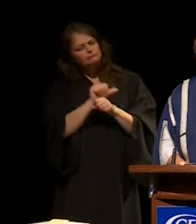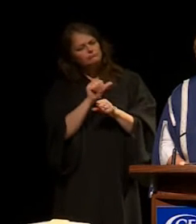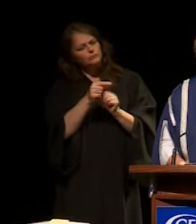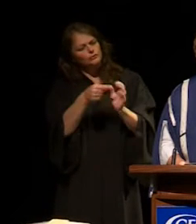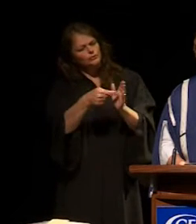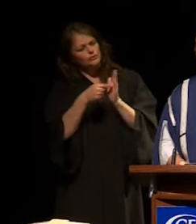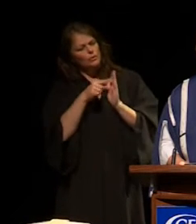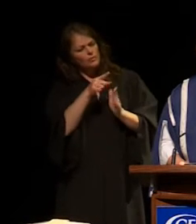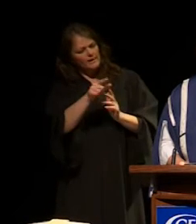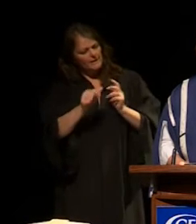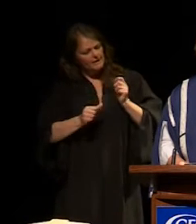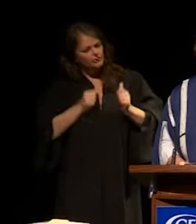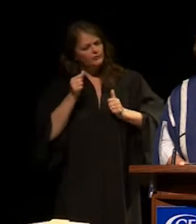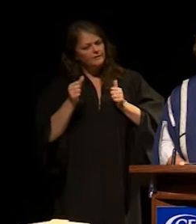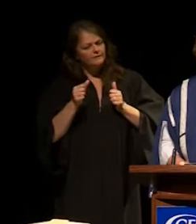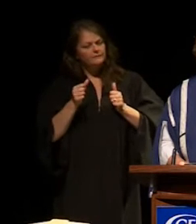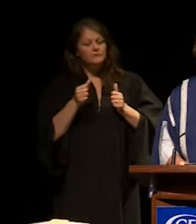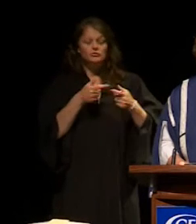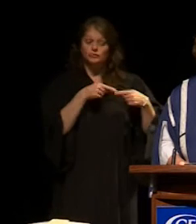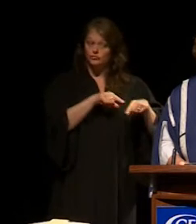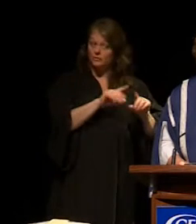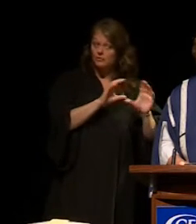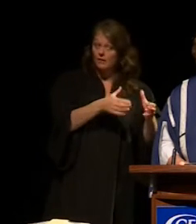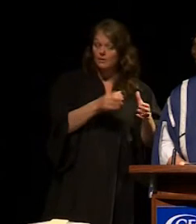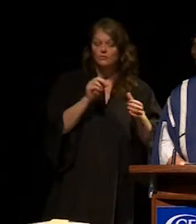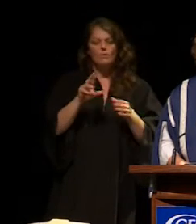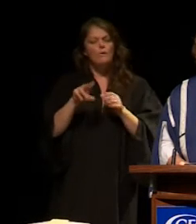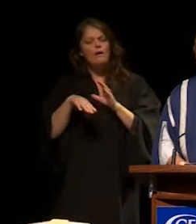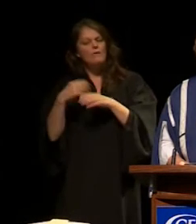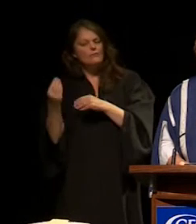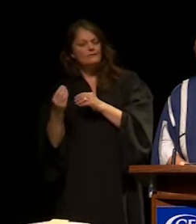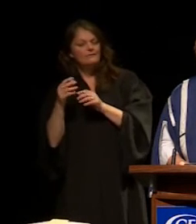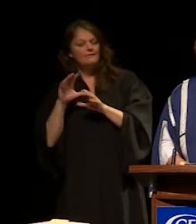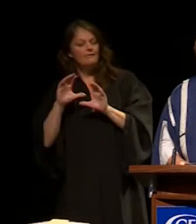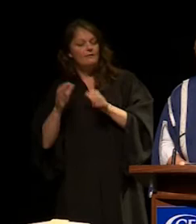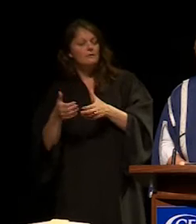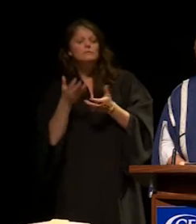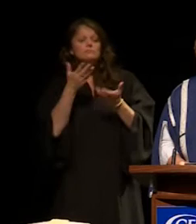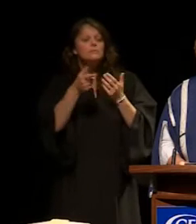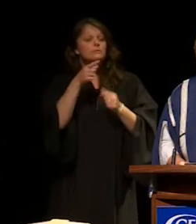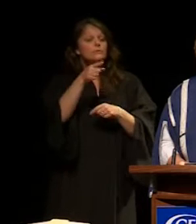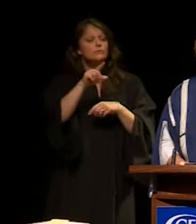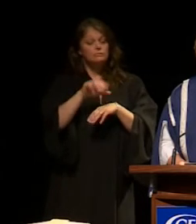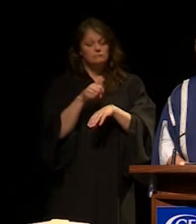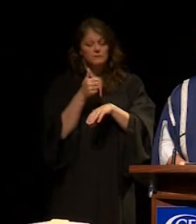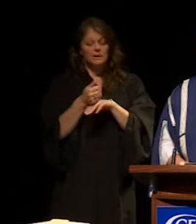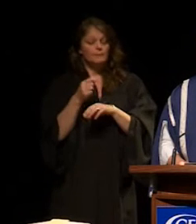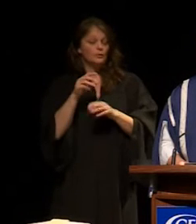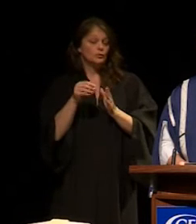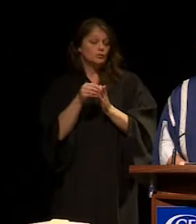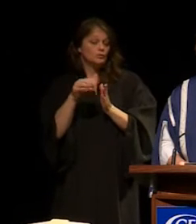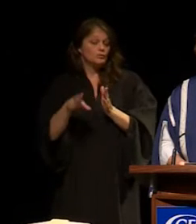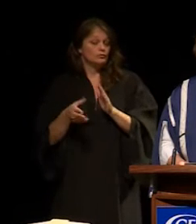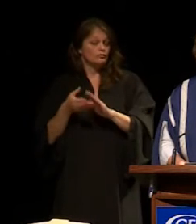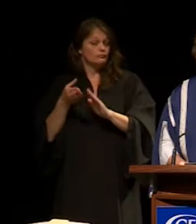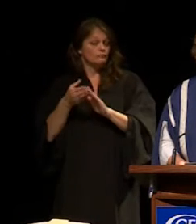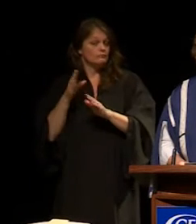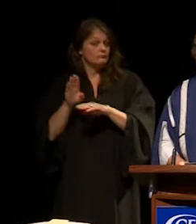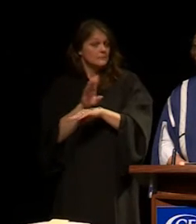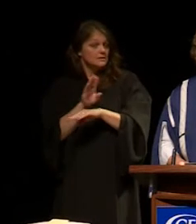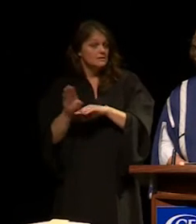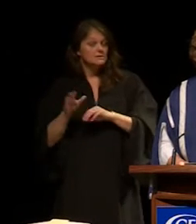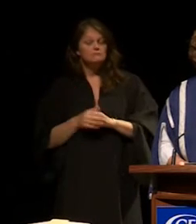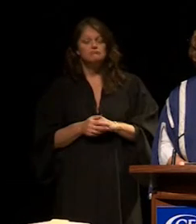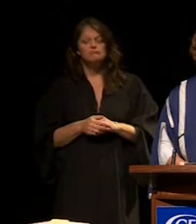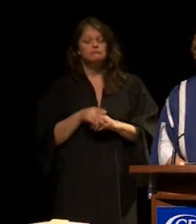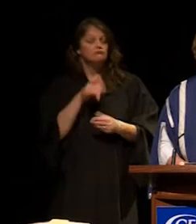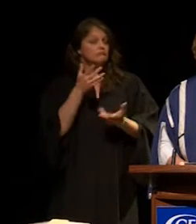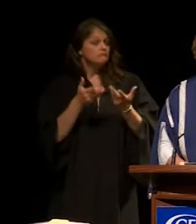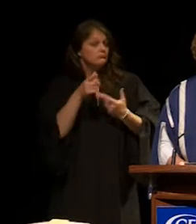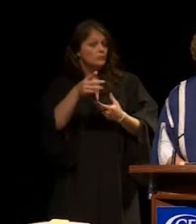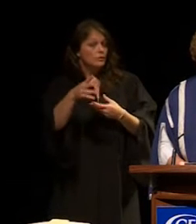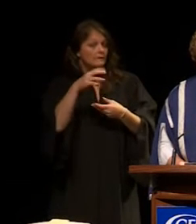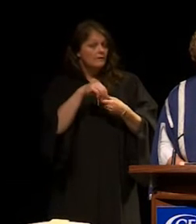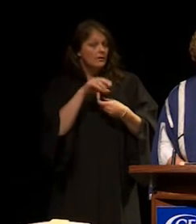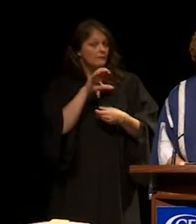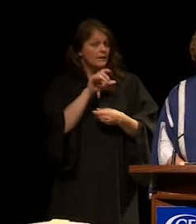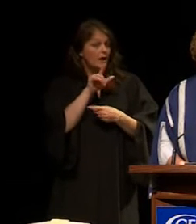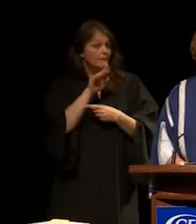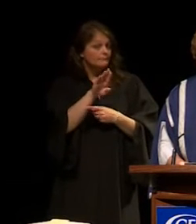classroom. You may have done this by operating a student-run business, serving as an executive of a student-run